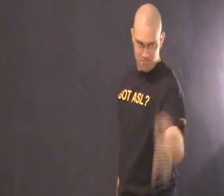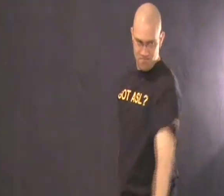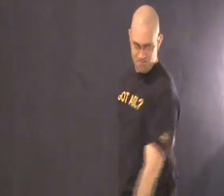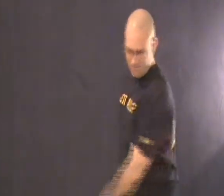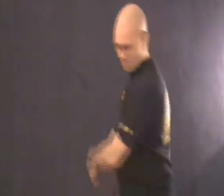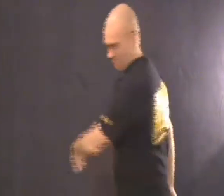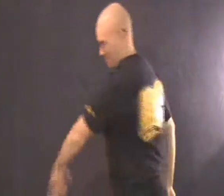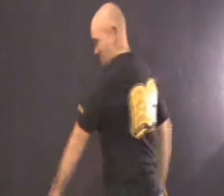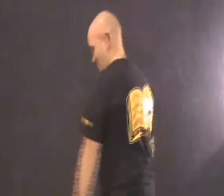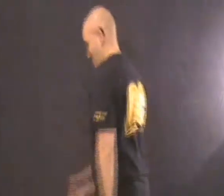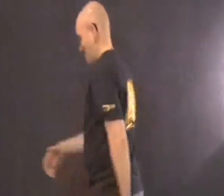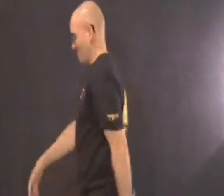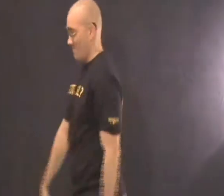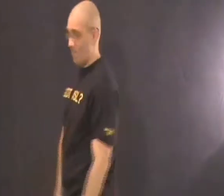Watch yourself.